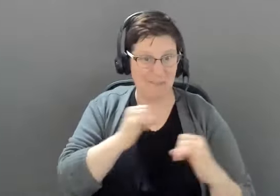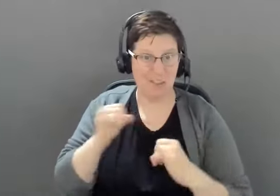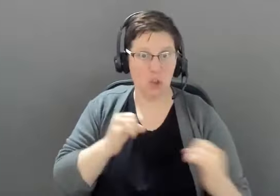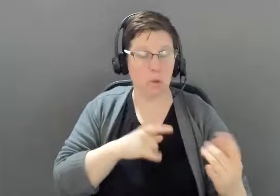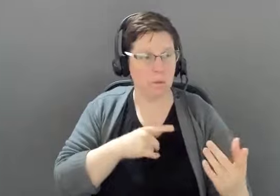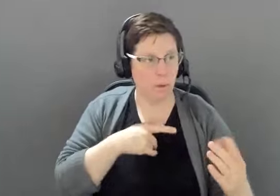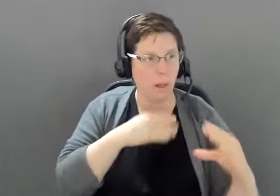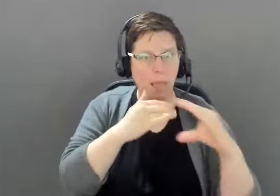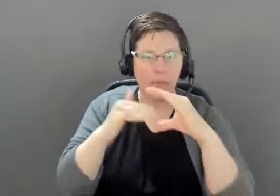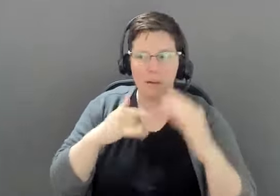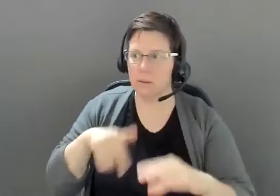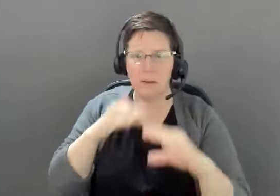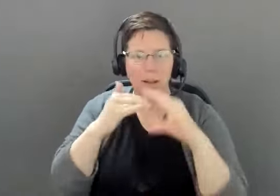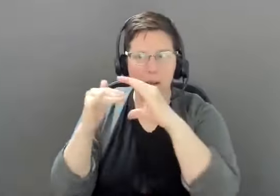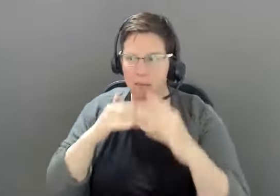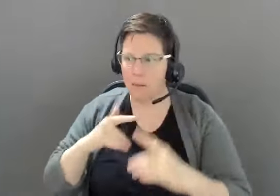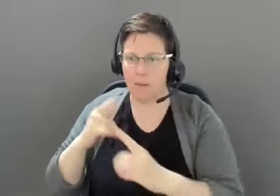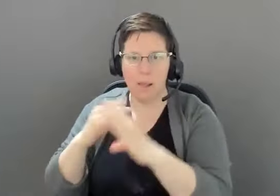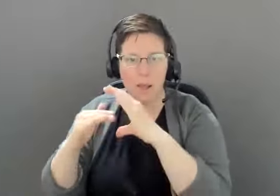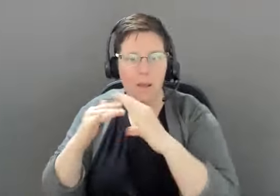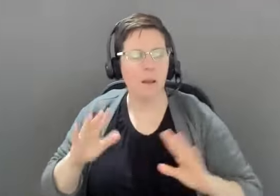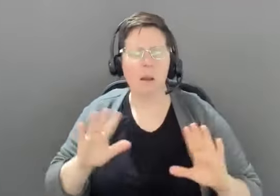opportunity to sit down and become a little more organized.